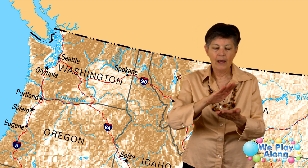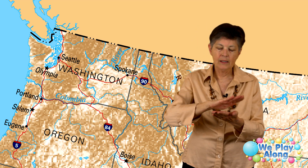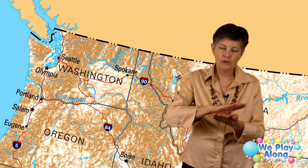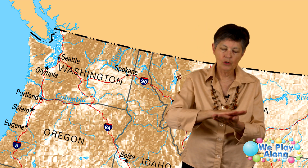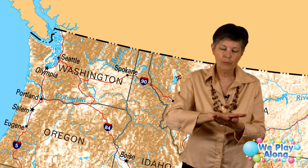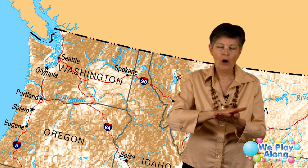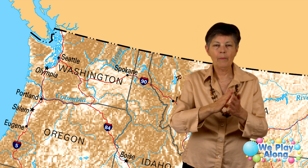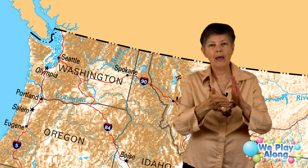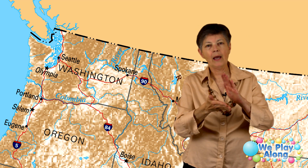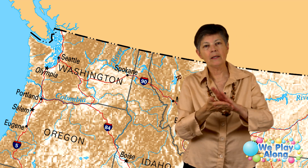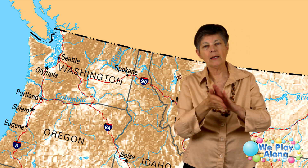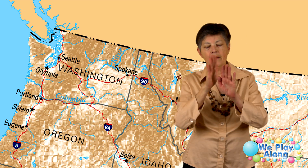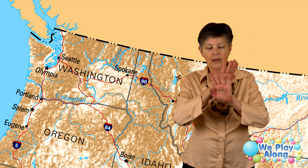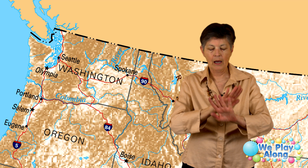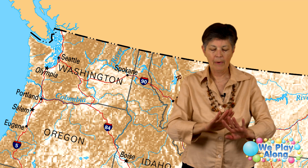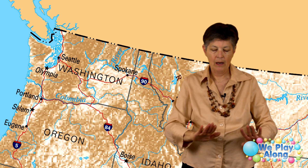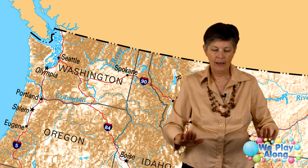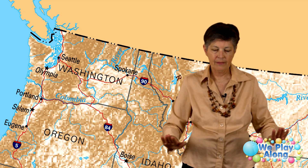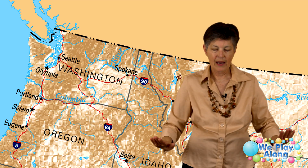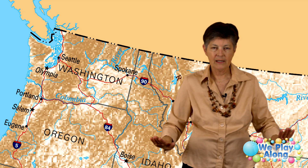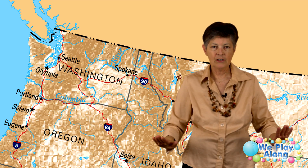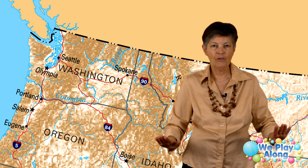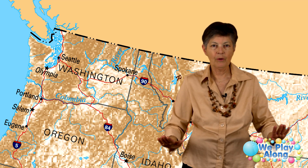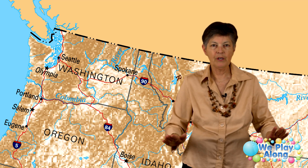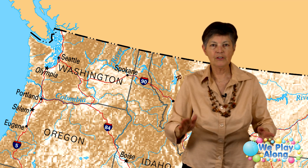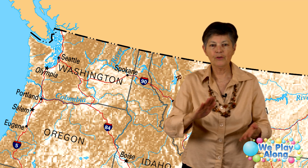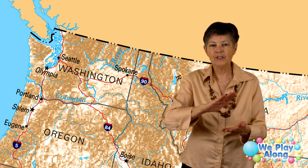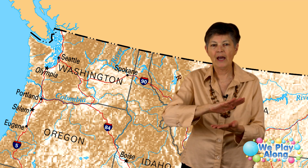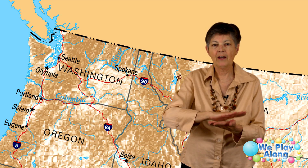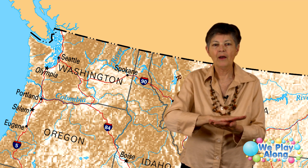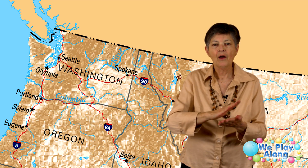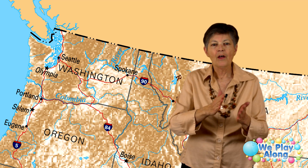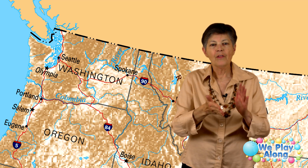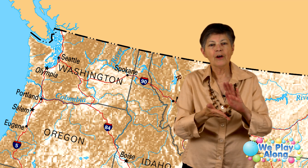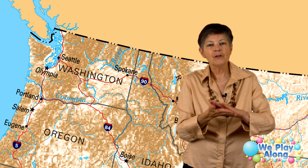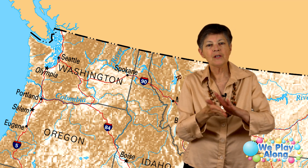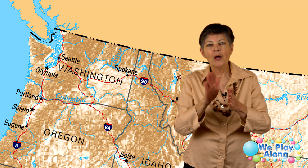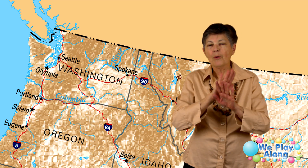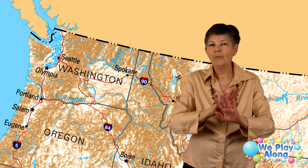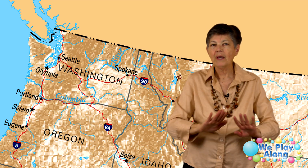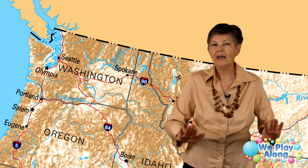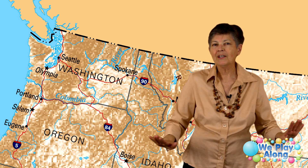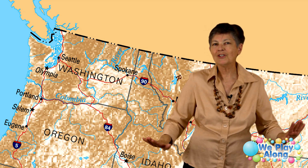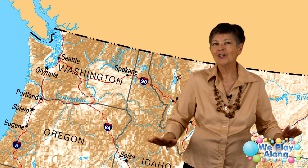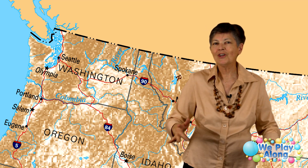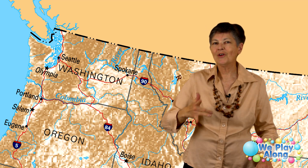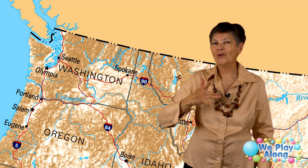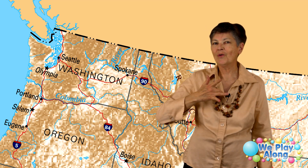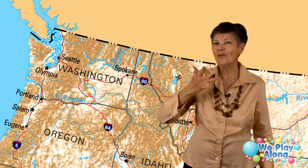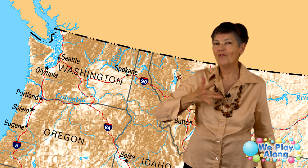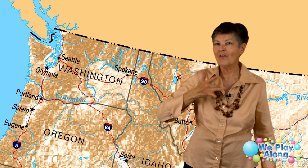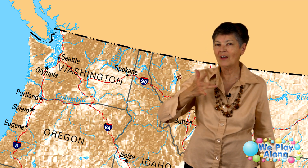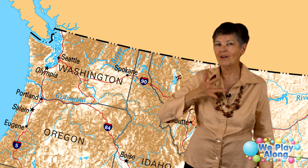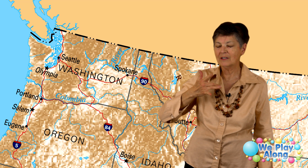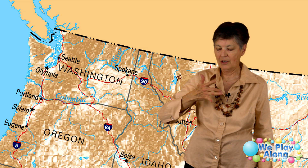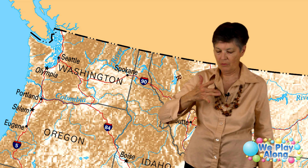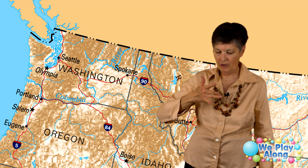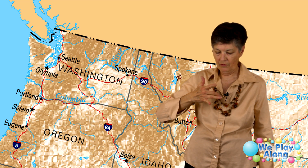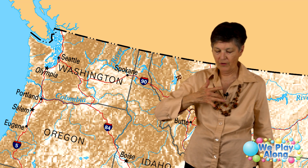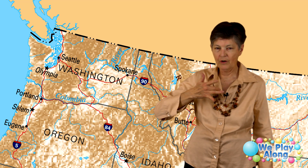hands, two palm hands, and then come out like that because it's a very peaceful sign. There's peace you feel. Take your middle finger